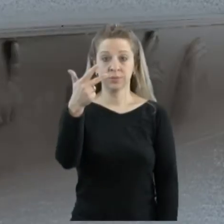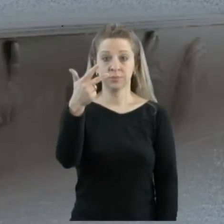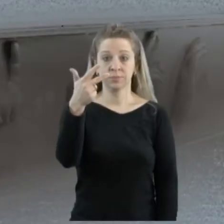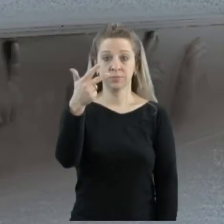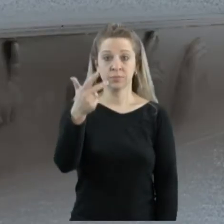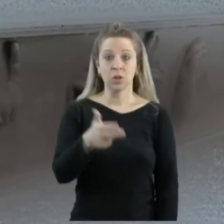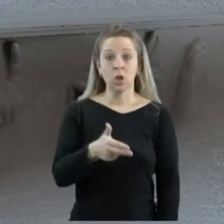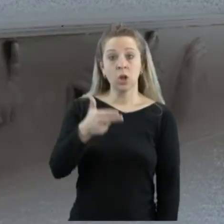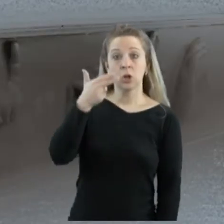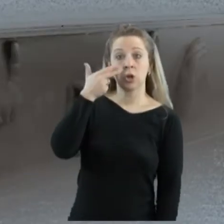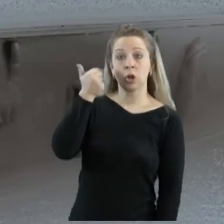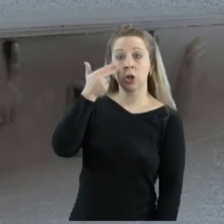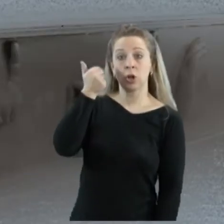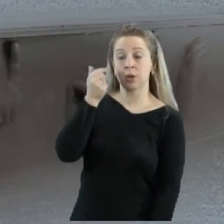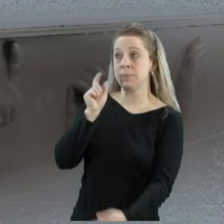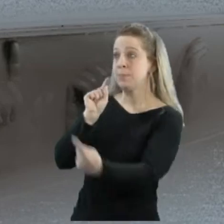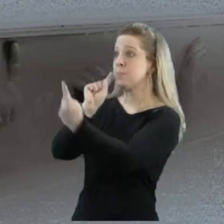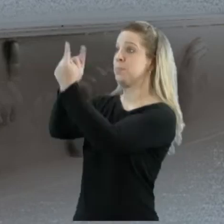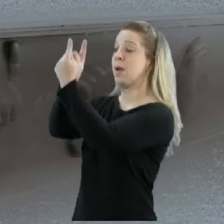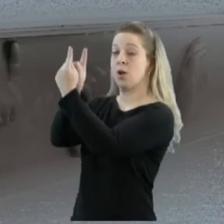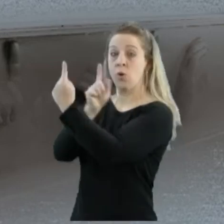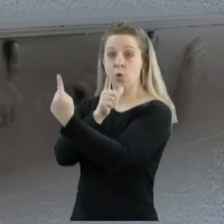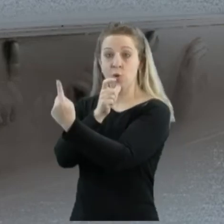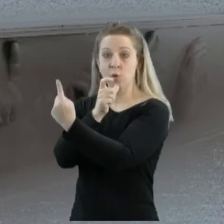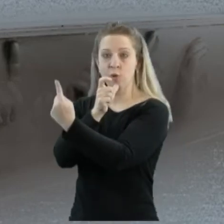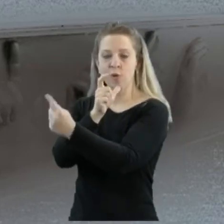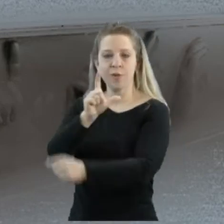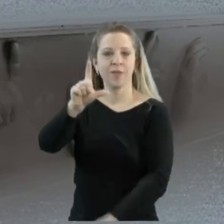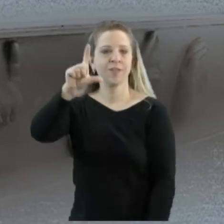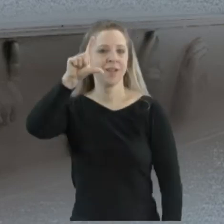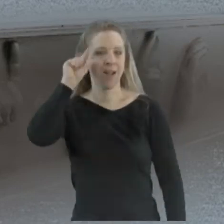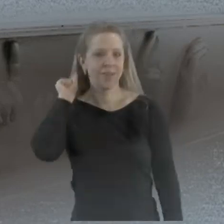Chapter 3. Claire meets Gallaudet.